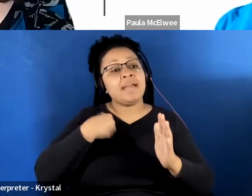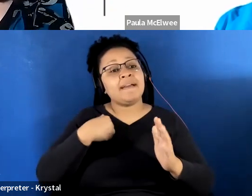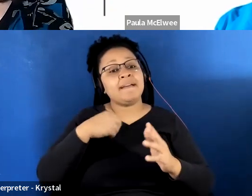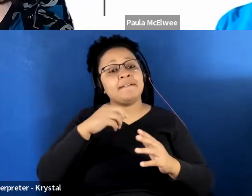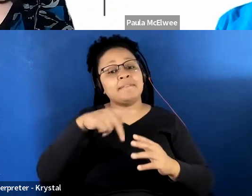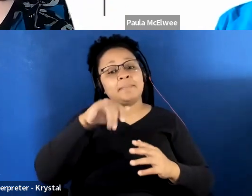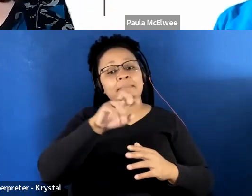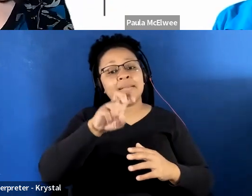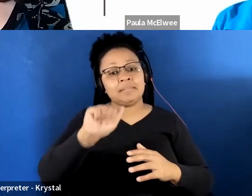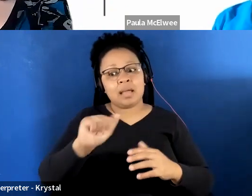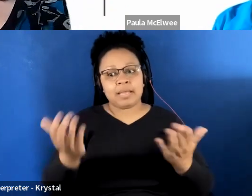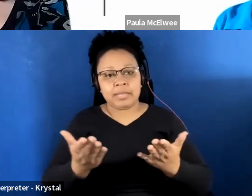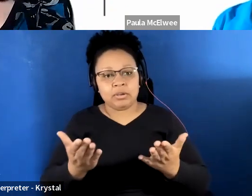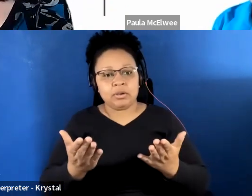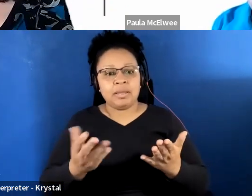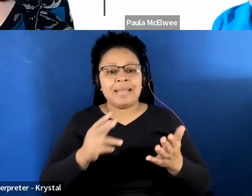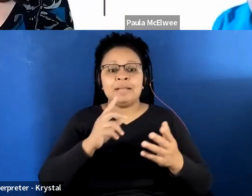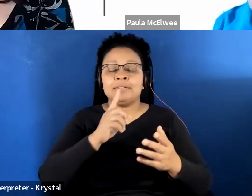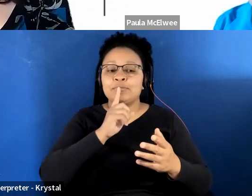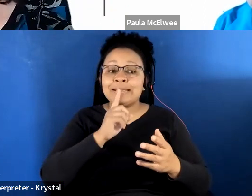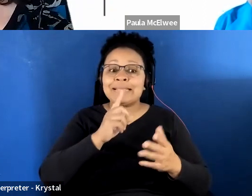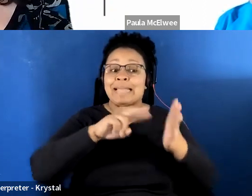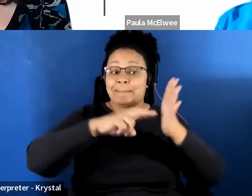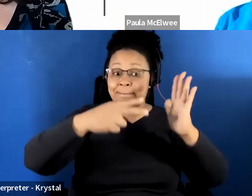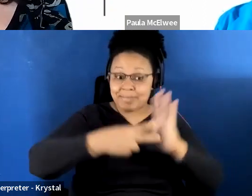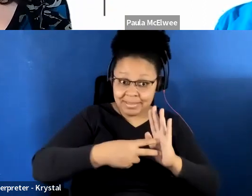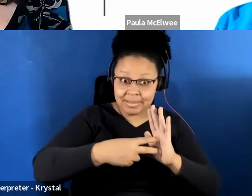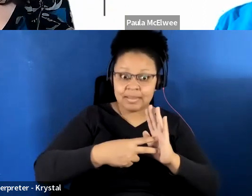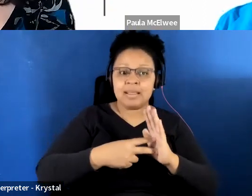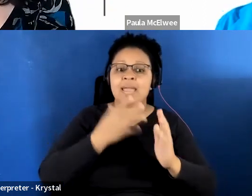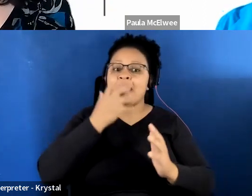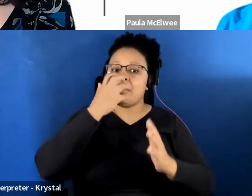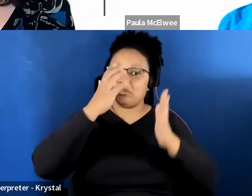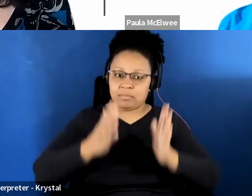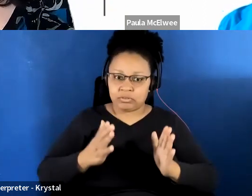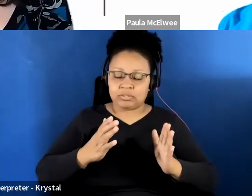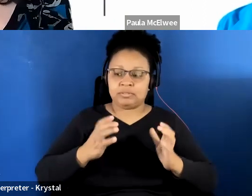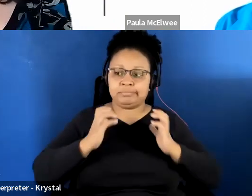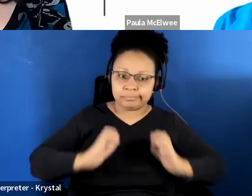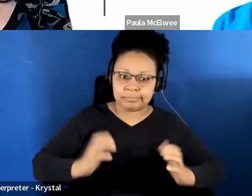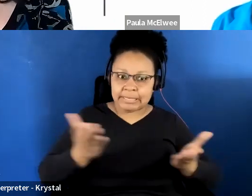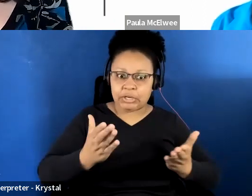the person who's angry any angrier. Yeah, that has Yeah. some advantages. Yeah.